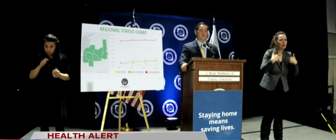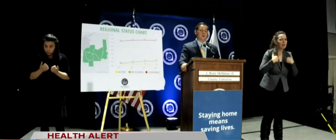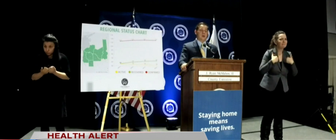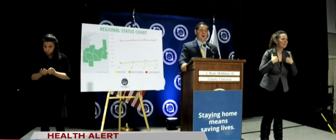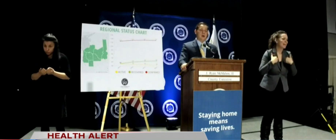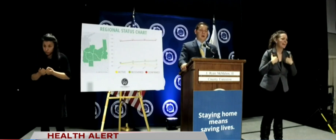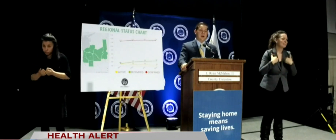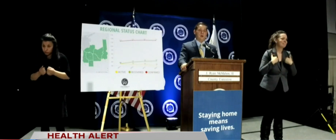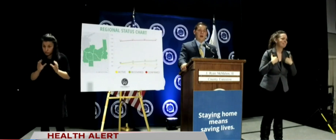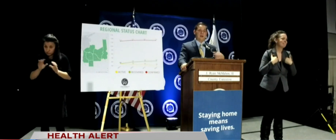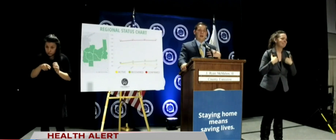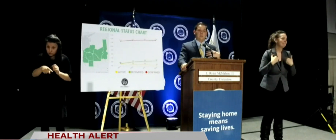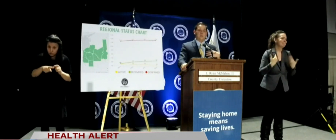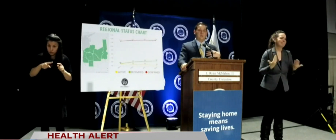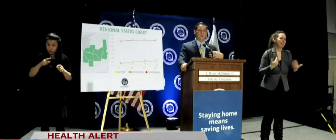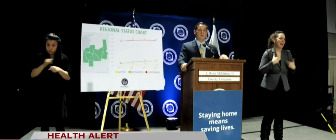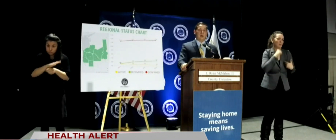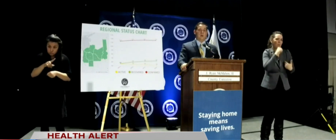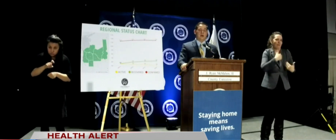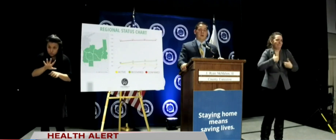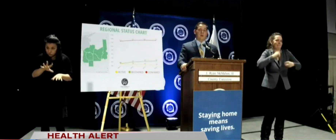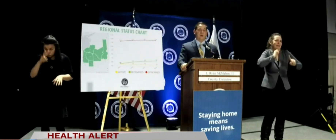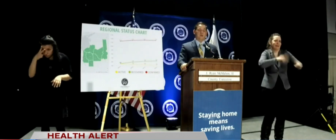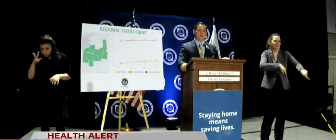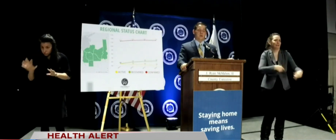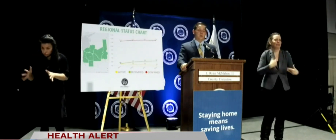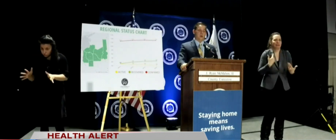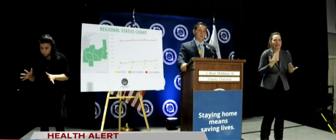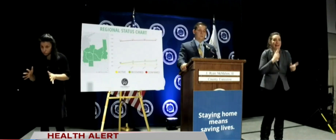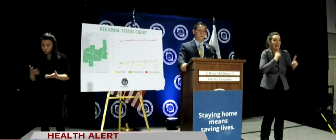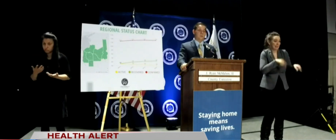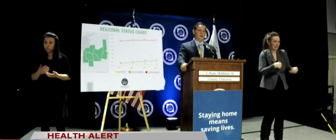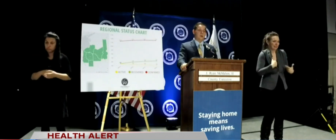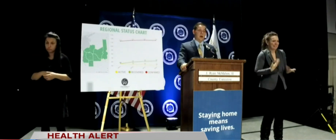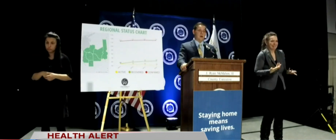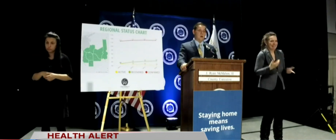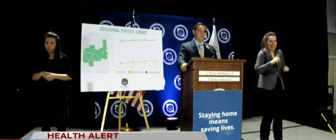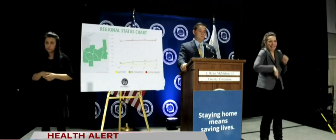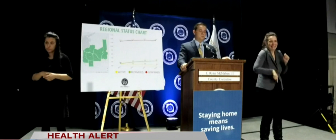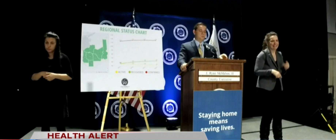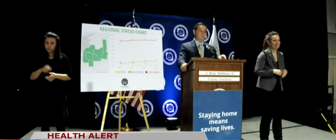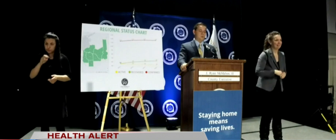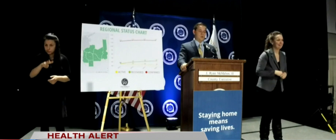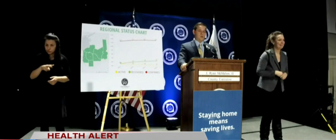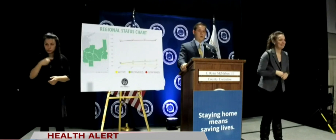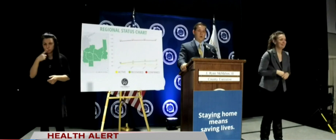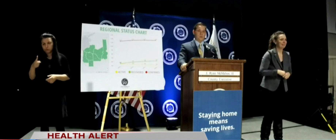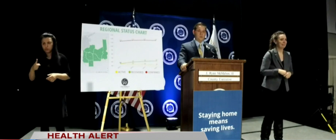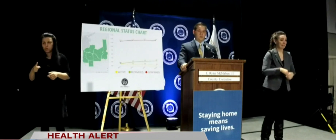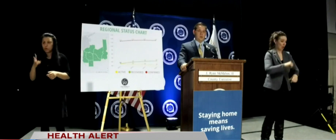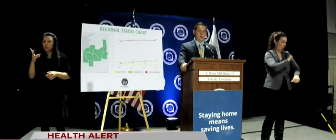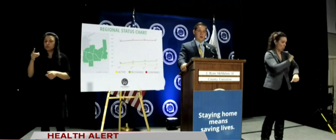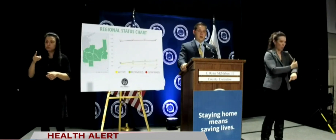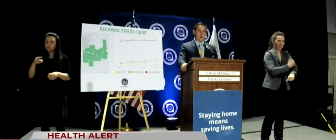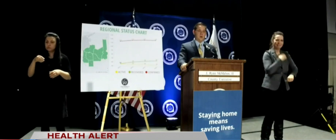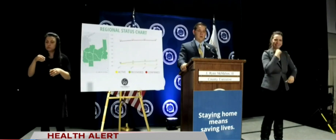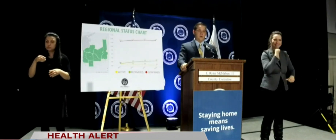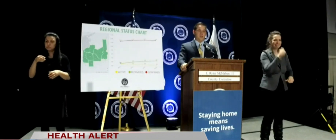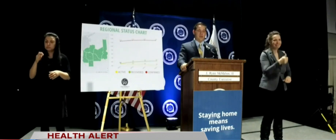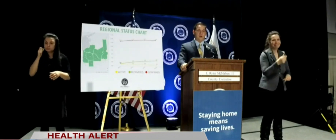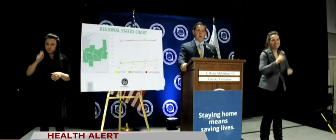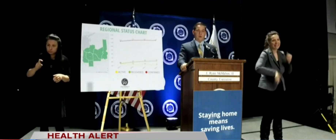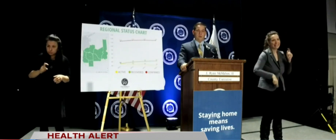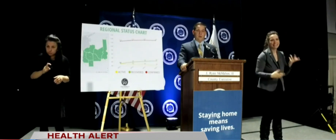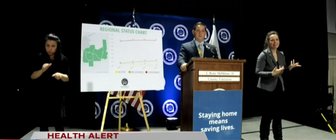question. I know I don't have that regulatory authority. I know nursing homes